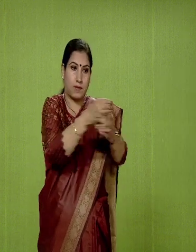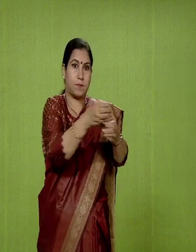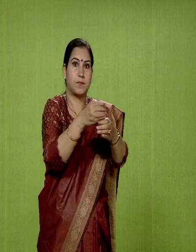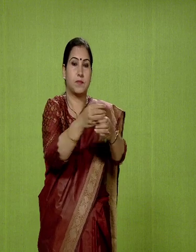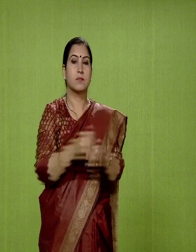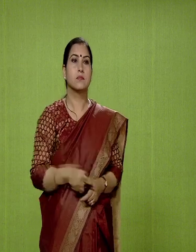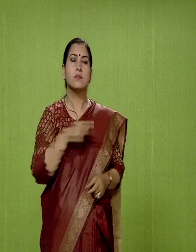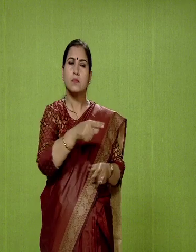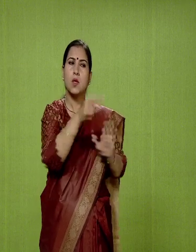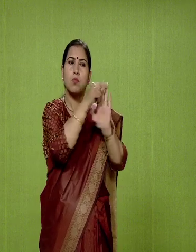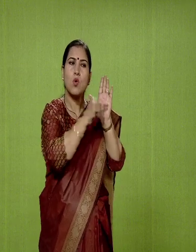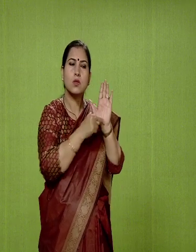According to this policy,